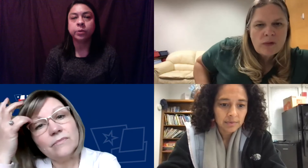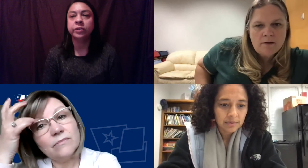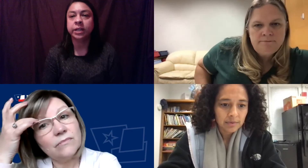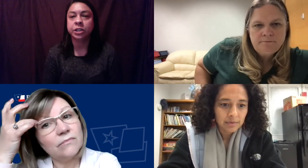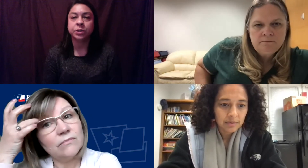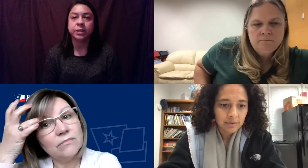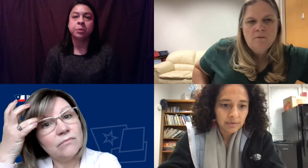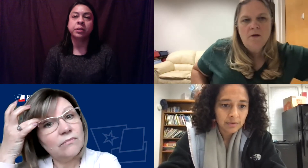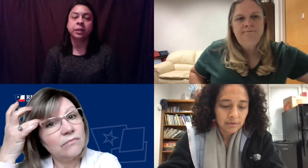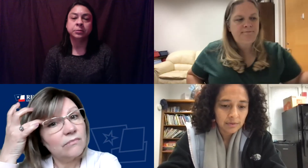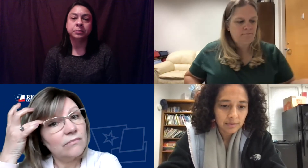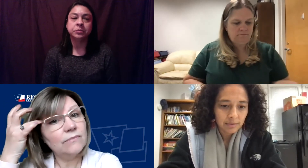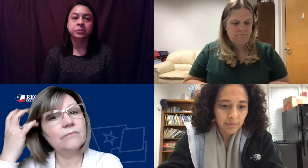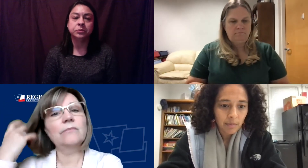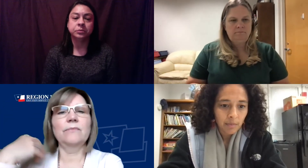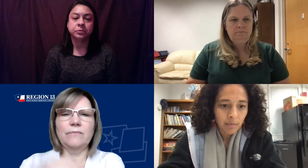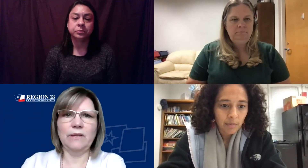break, whatever they need to do at that moment then.